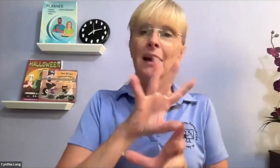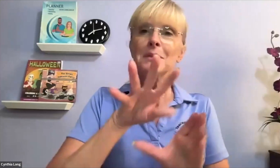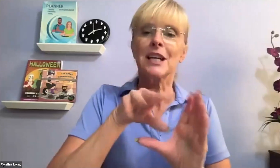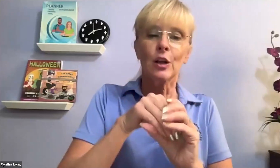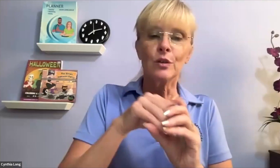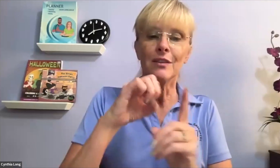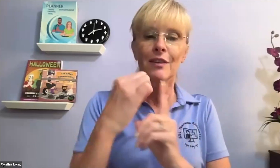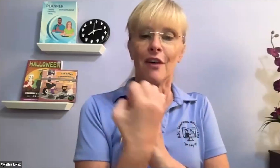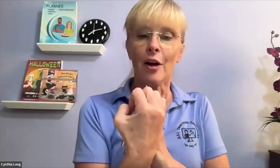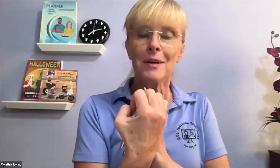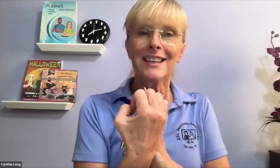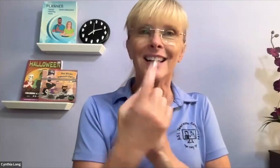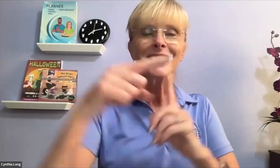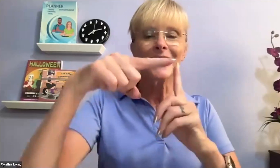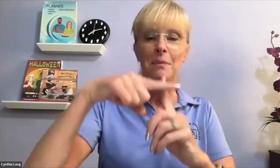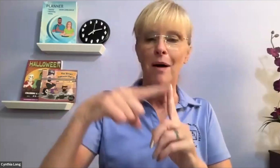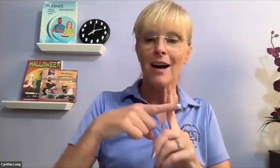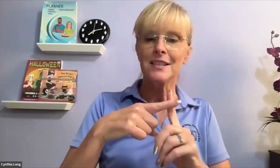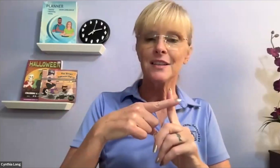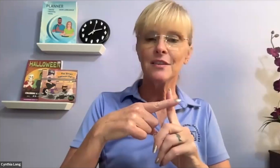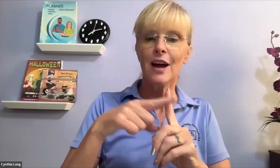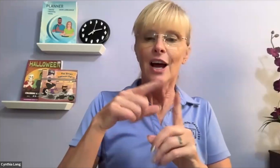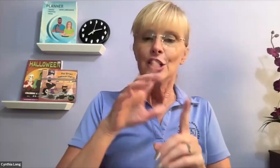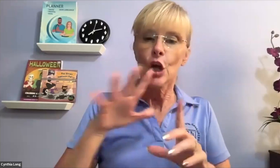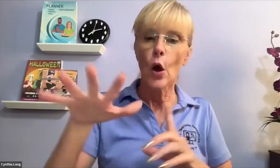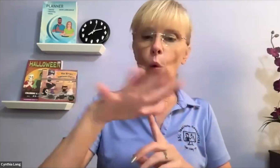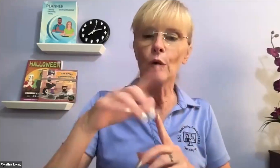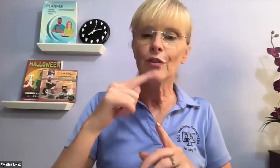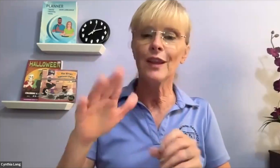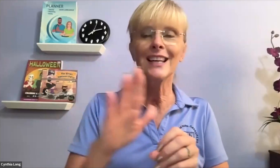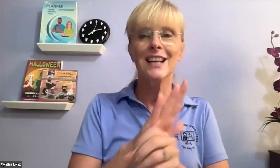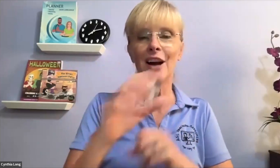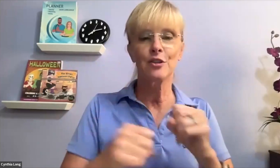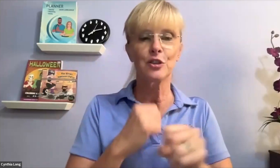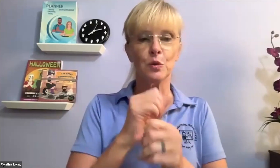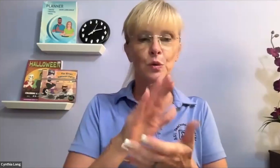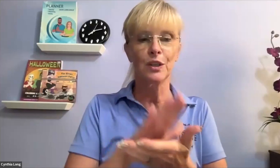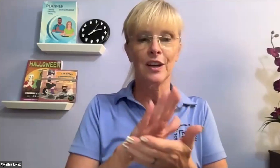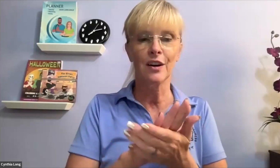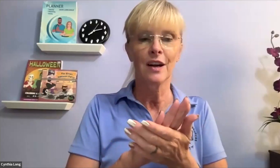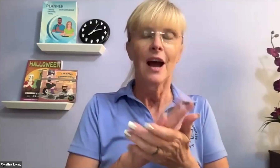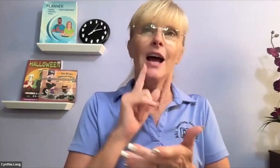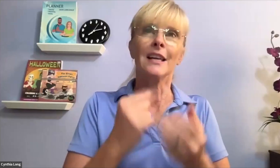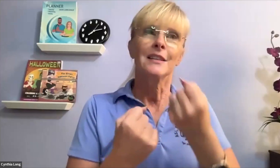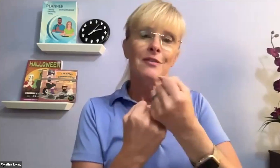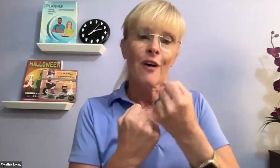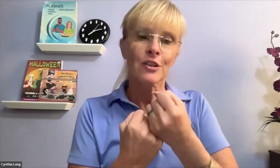becomes inclusive environment and sets a positive tone for the entire school year. It